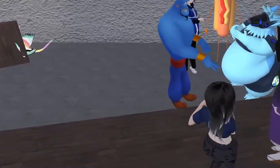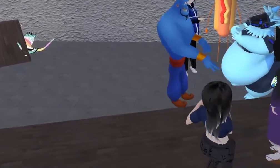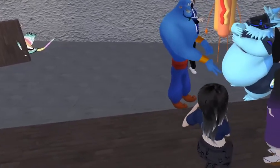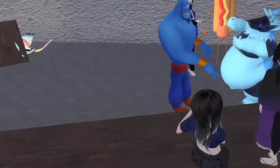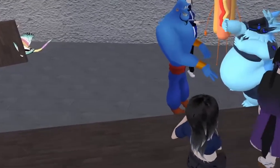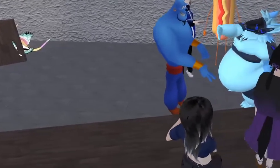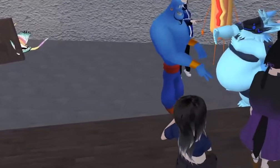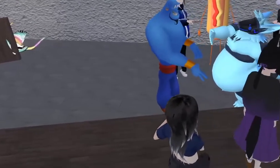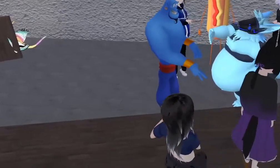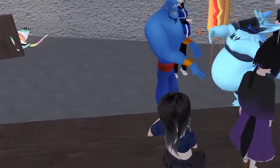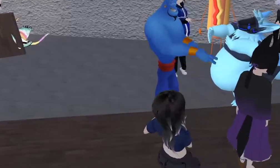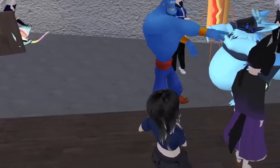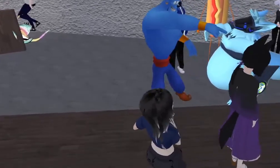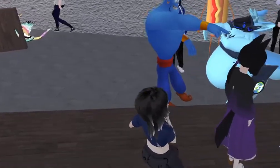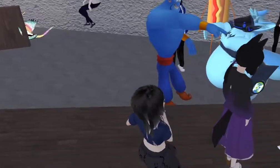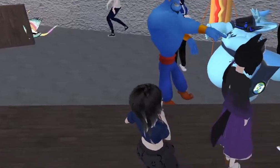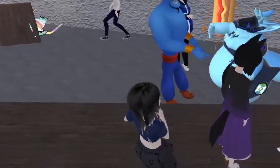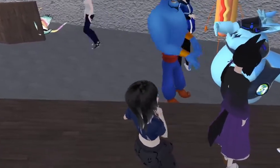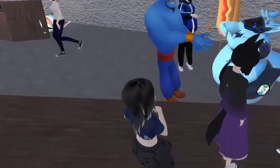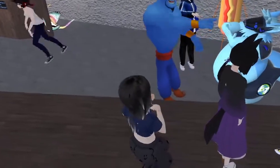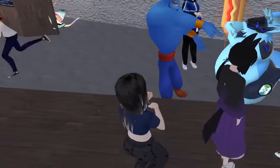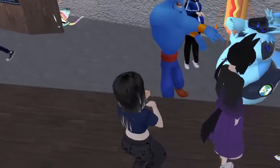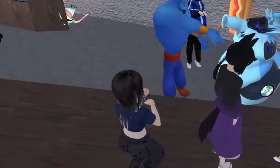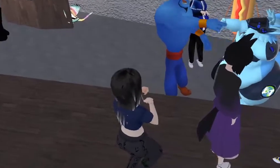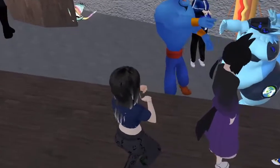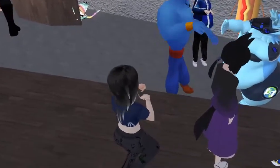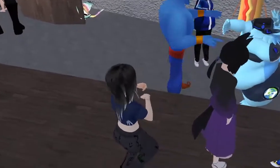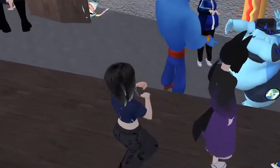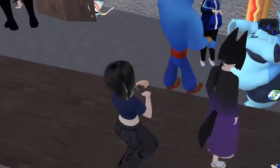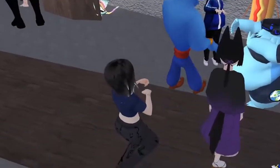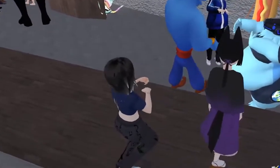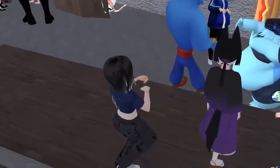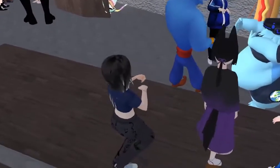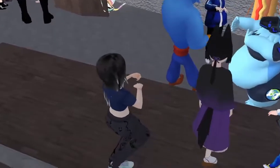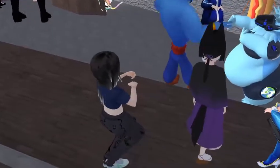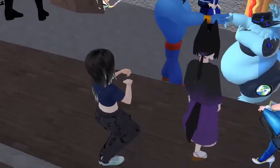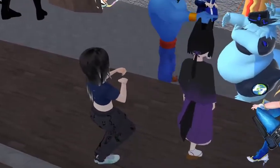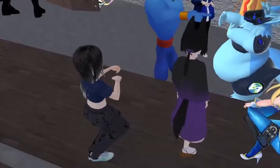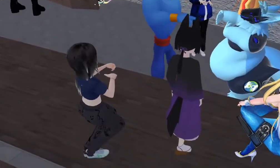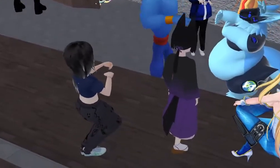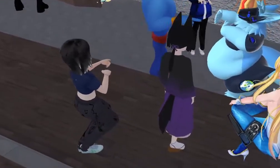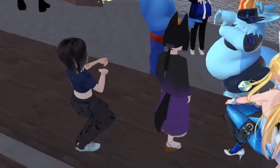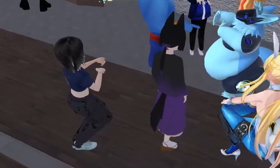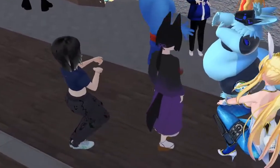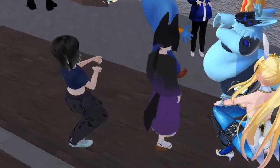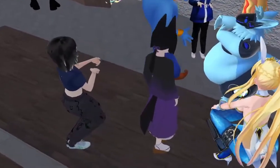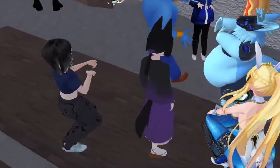and then when you tell me to do something, just be like, And we'll do birthday. And then you will go happy from you to birthday. you. We'll just You'll have sit your on it interaction. while You'll we're have looking a at the-